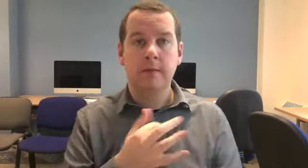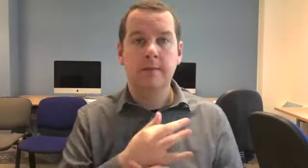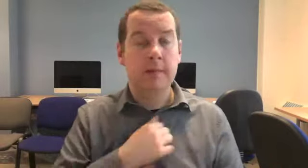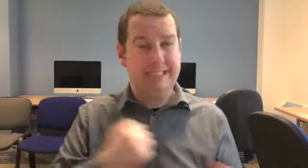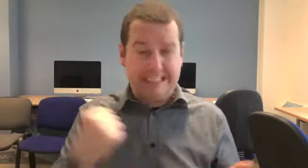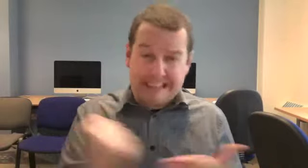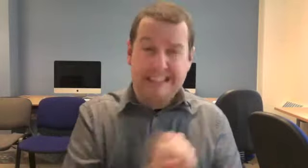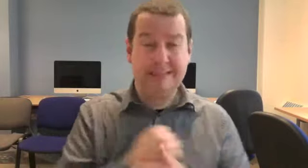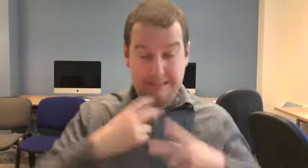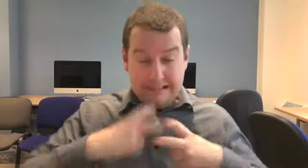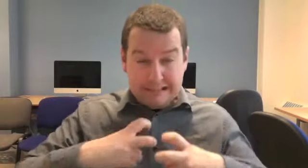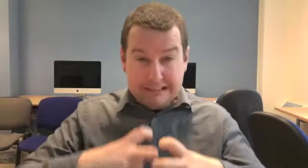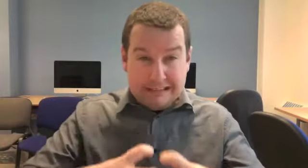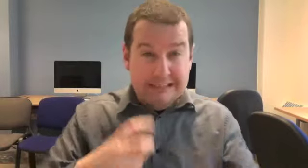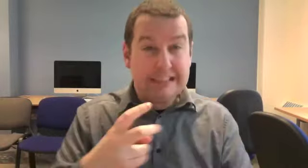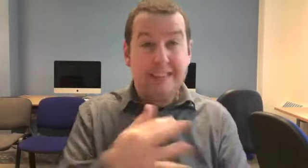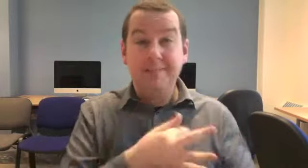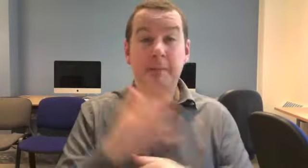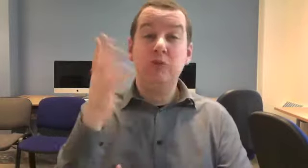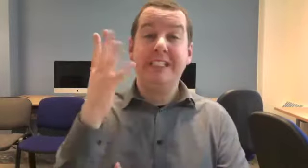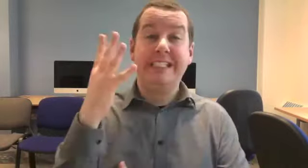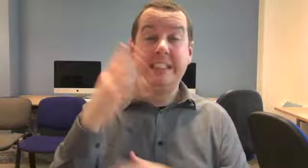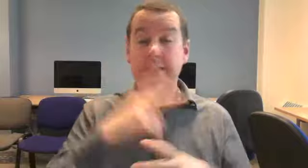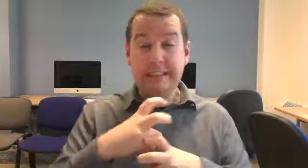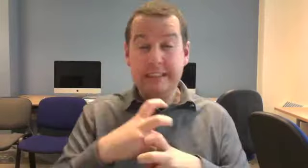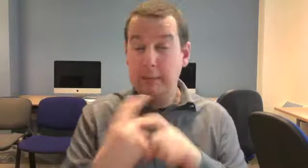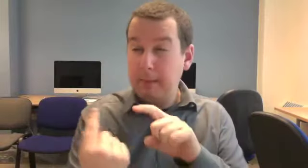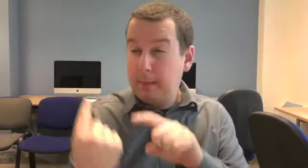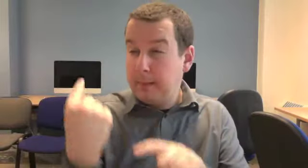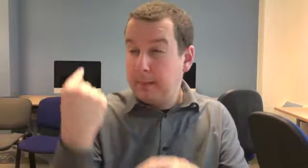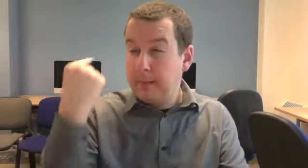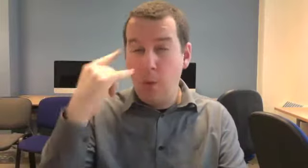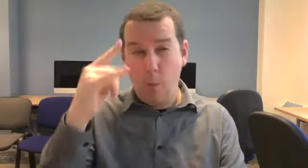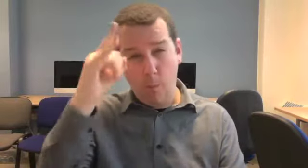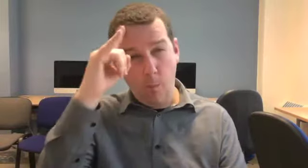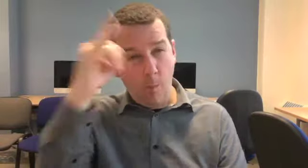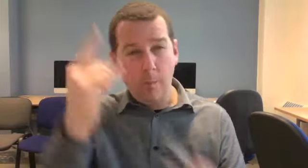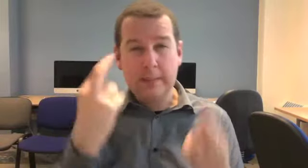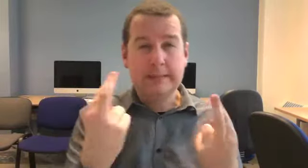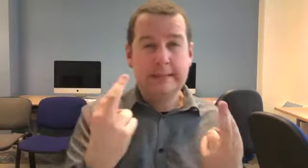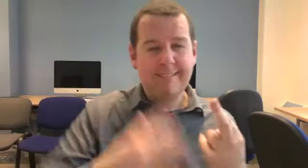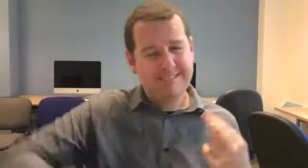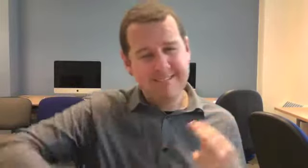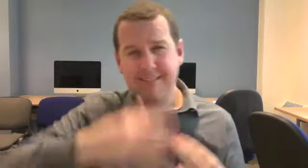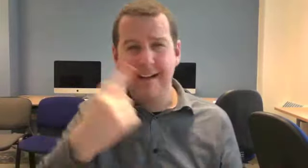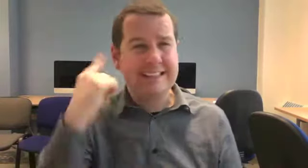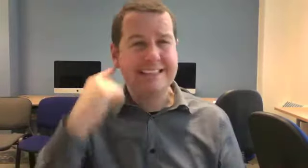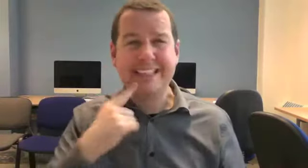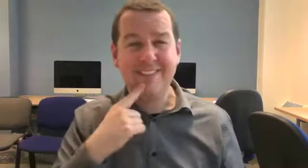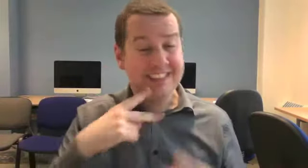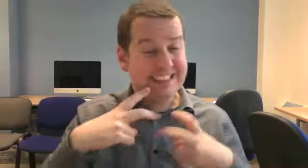deafness. And unfortunately, I've been scouring my family tree, trying to go back as far as I can, hoping to find some kind of a deaf